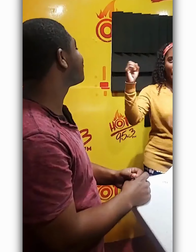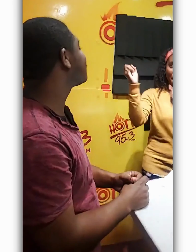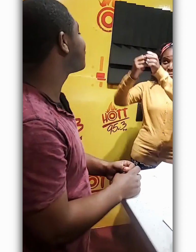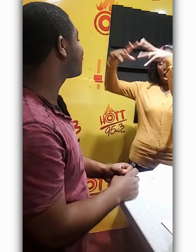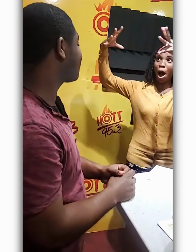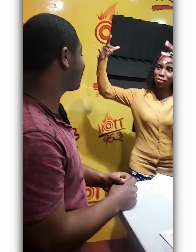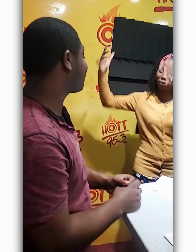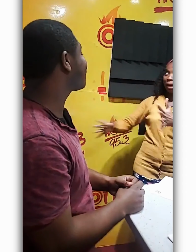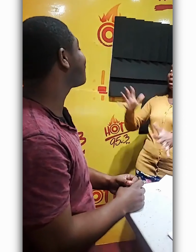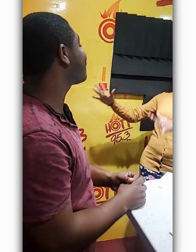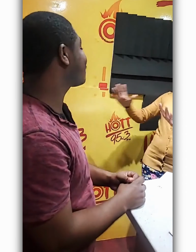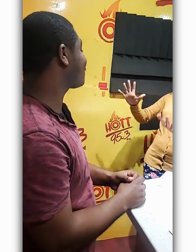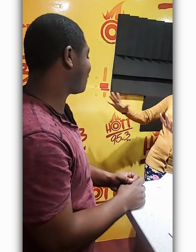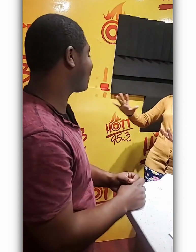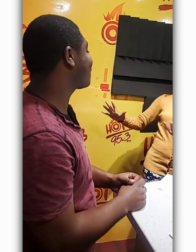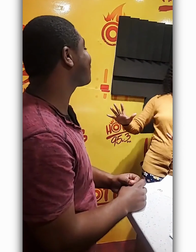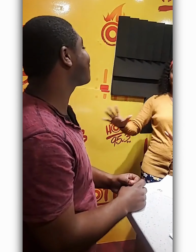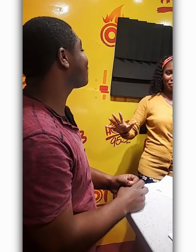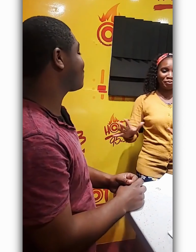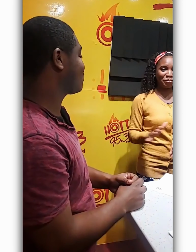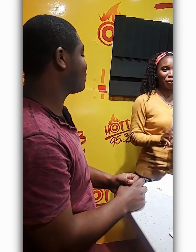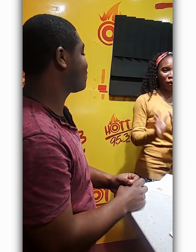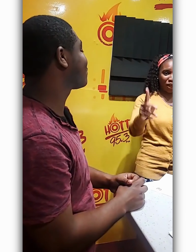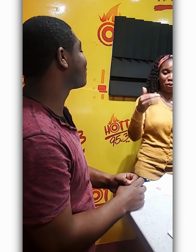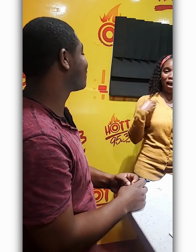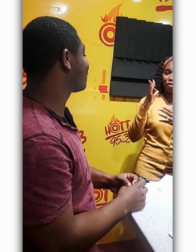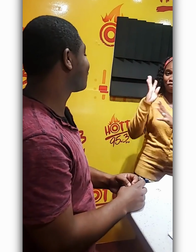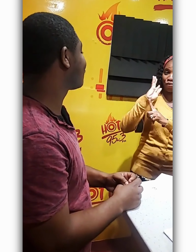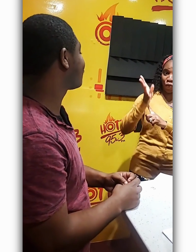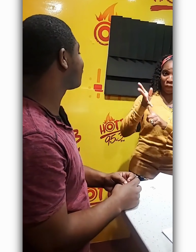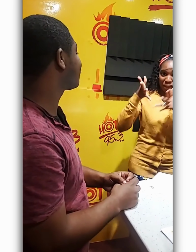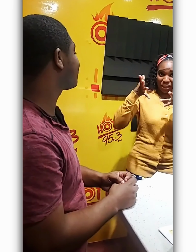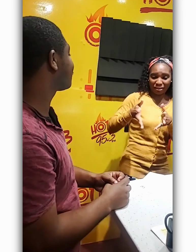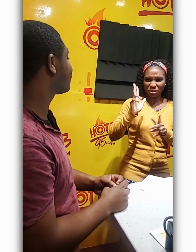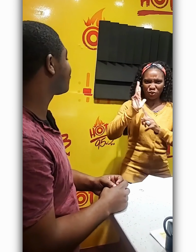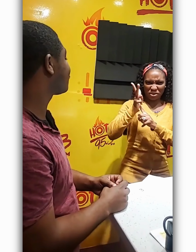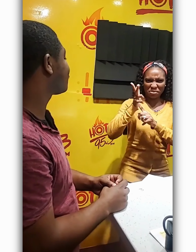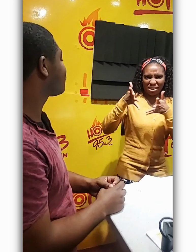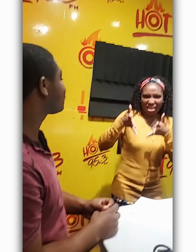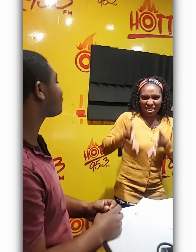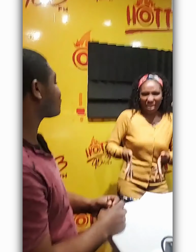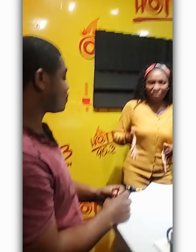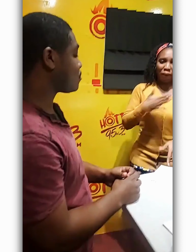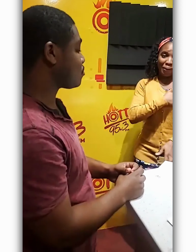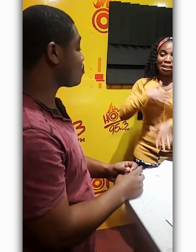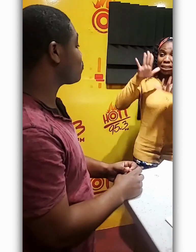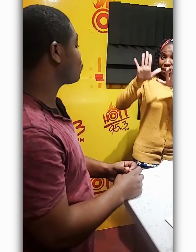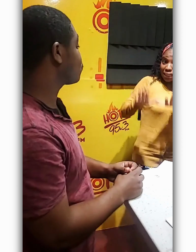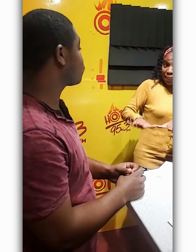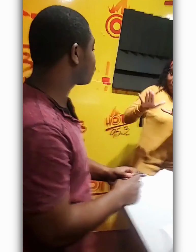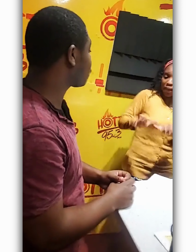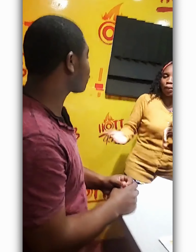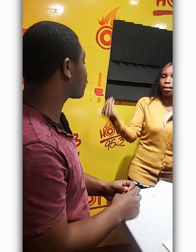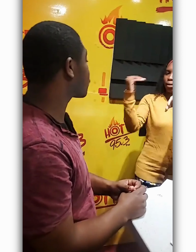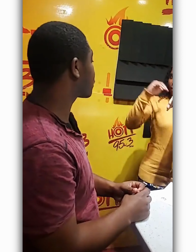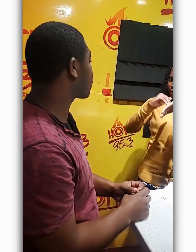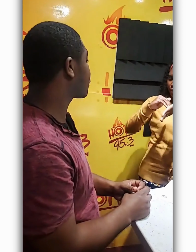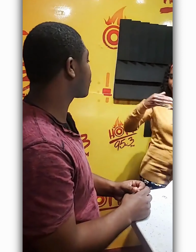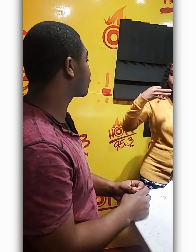us. Take your time. We have 4 more minutes. We got 3 more minutes. Take your time and please explain to us what terms